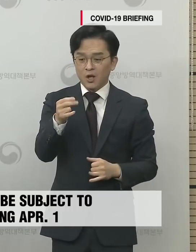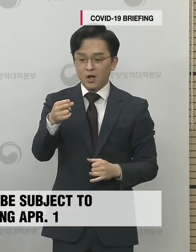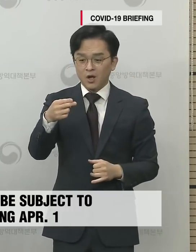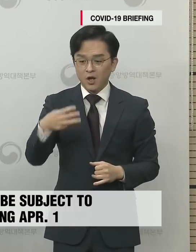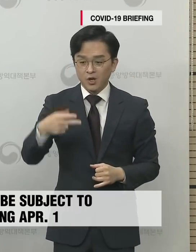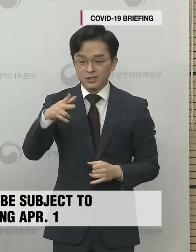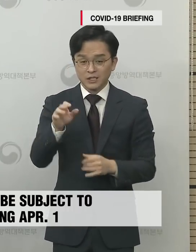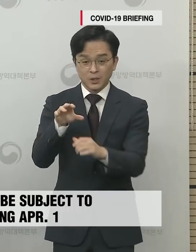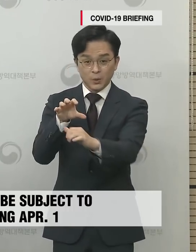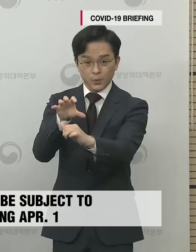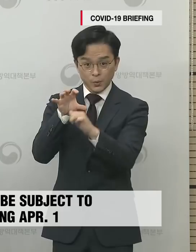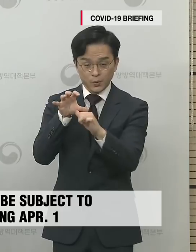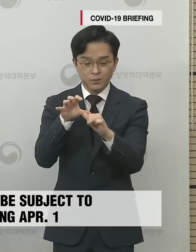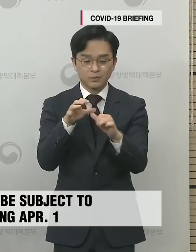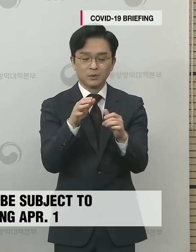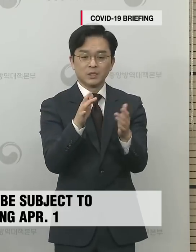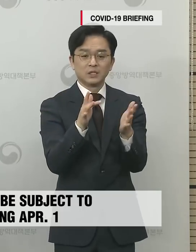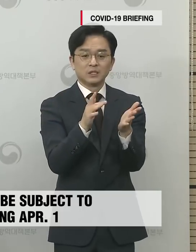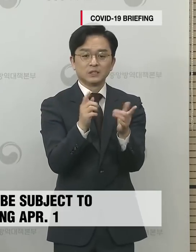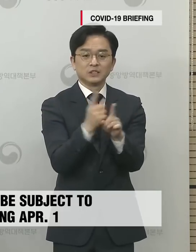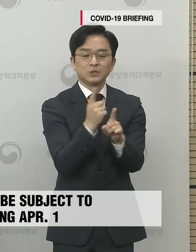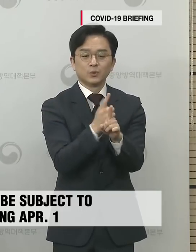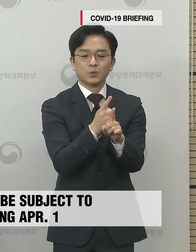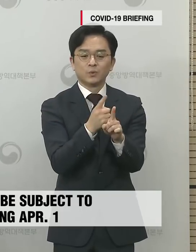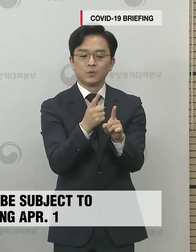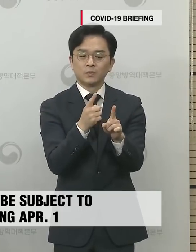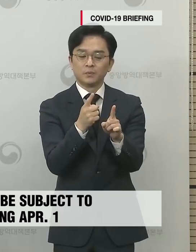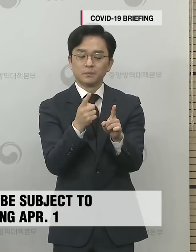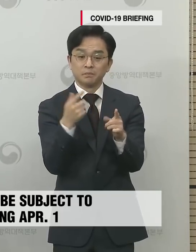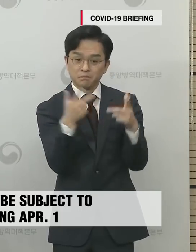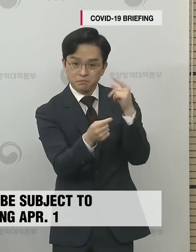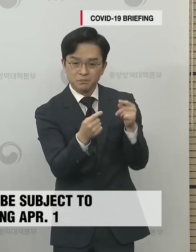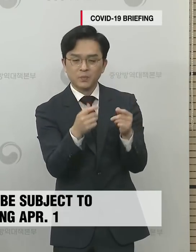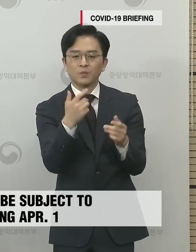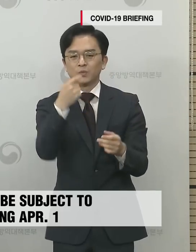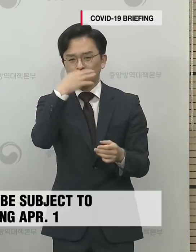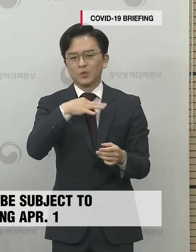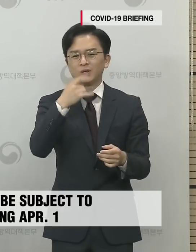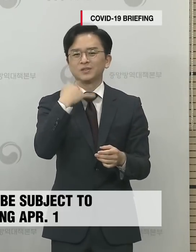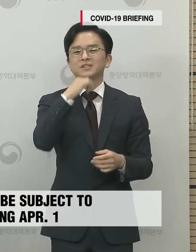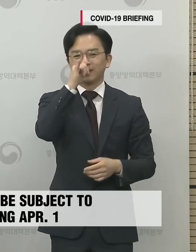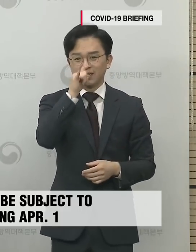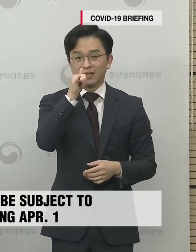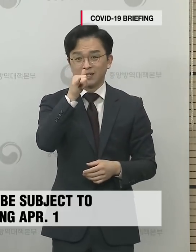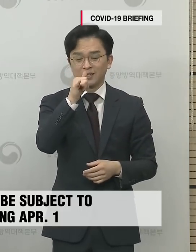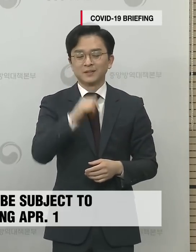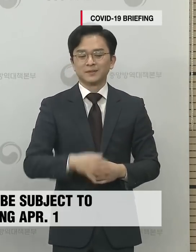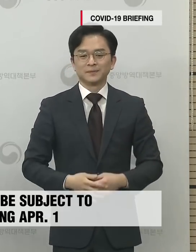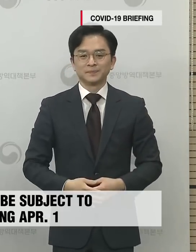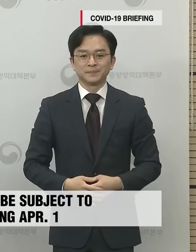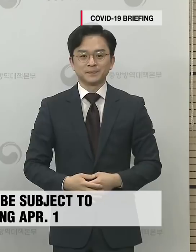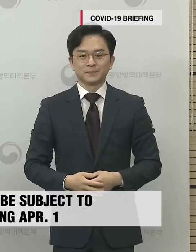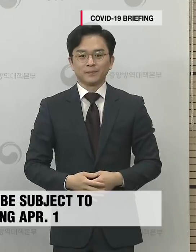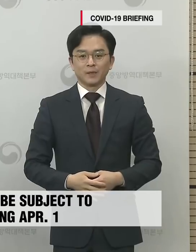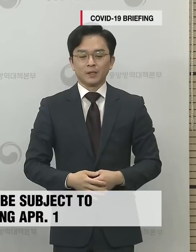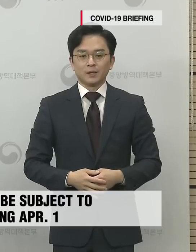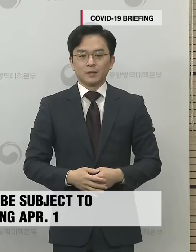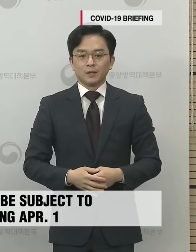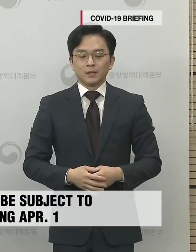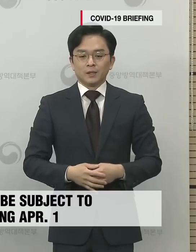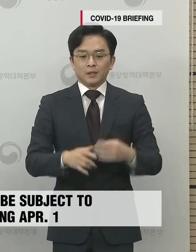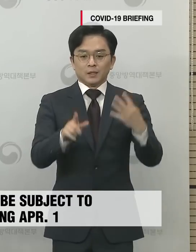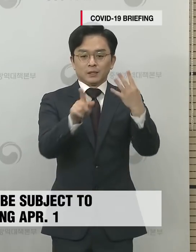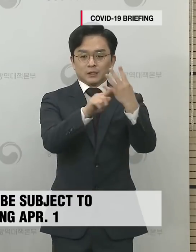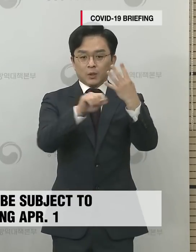China where this therapeutic was successful. Therefore, the Korean government is also providing similar guidelines.